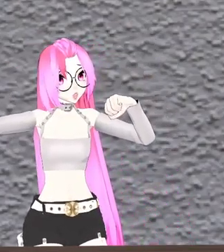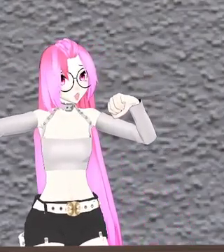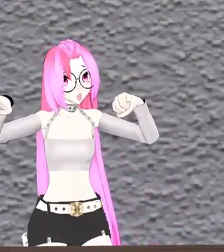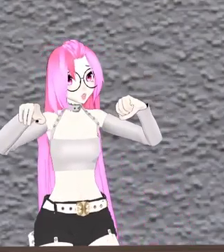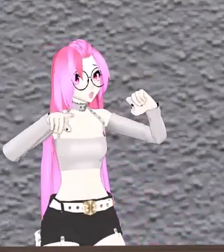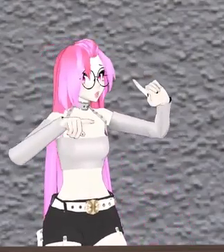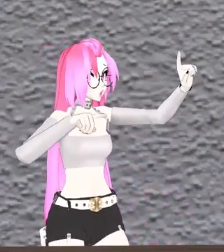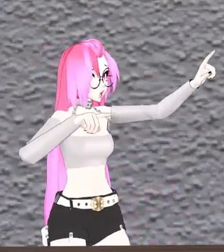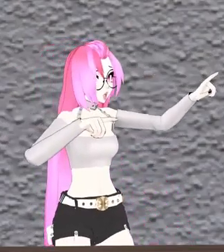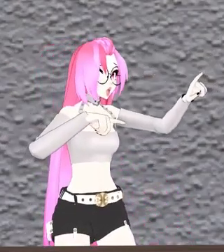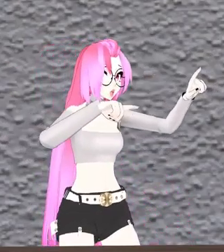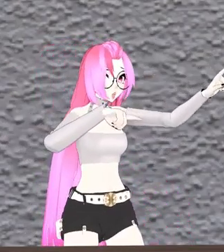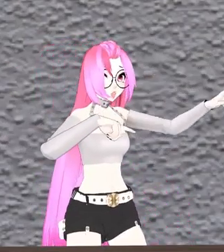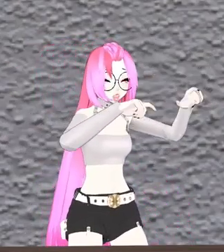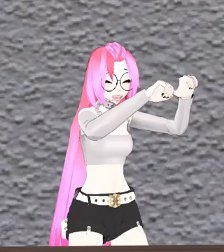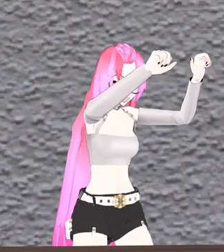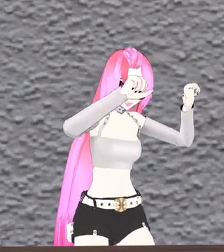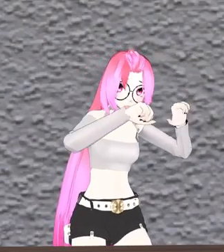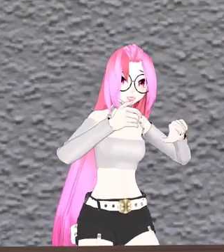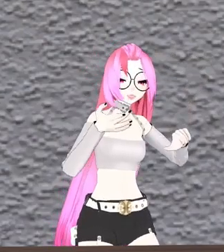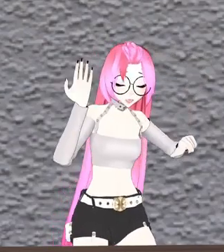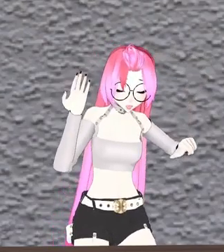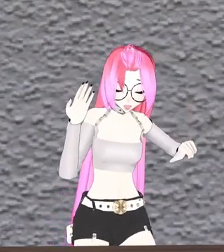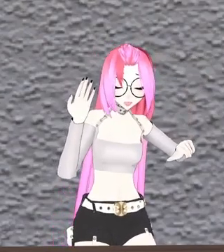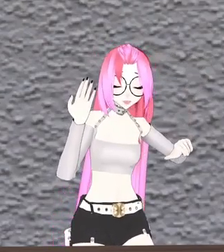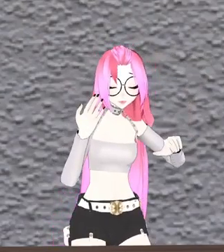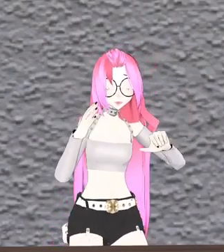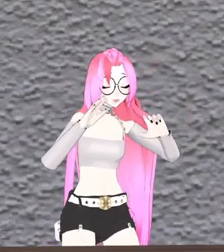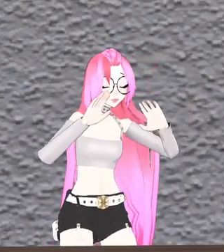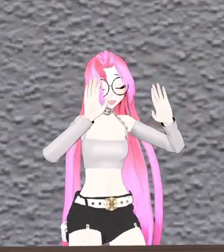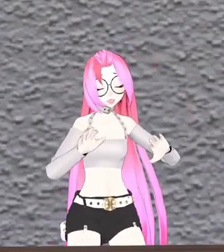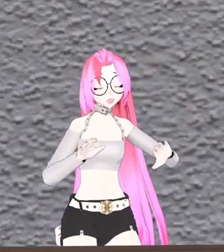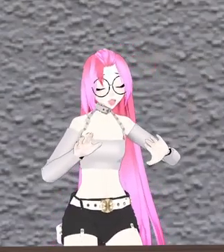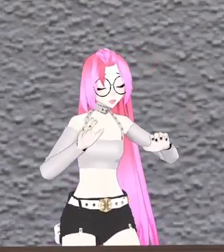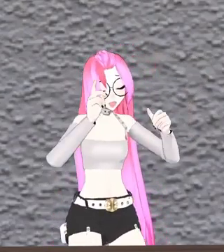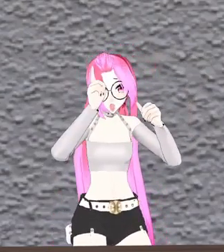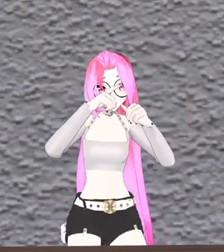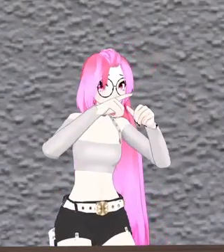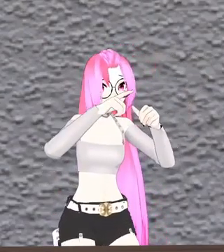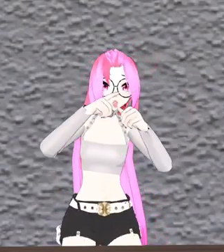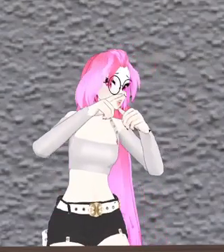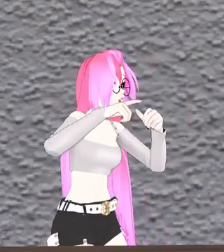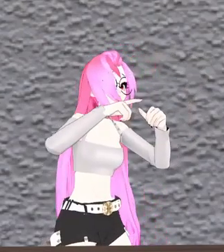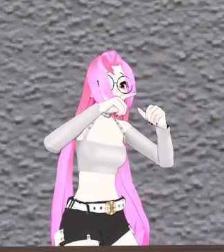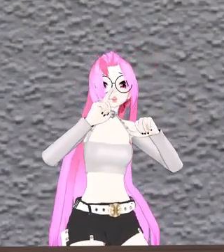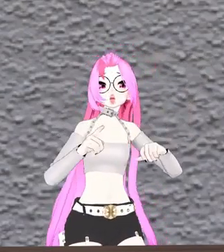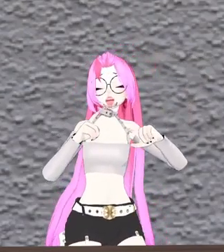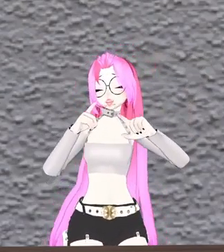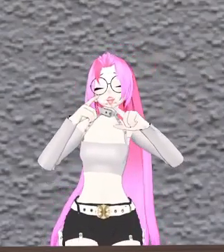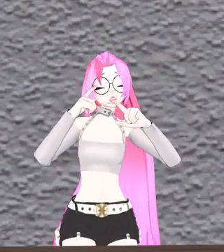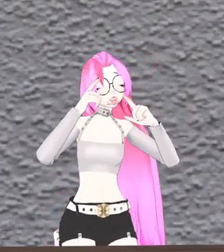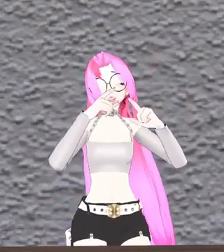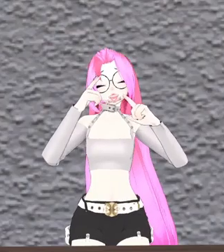there. Or I was in that space before. This is not outer space, and God, this is